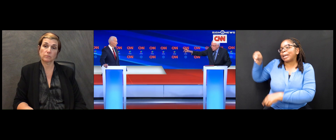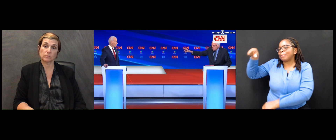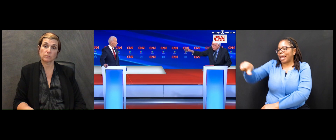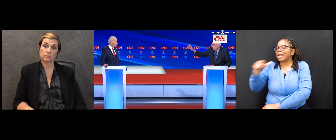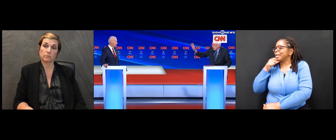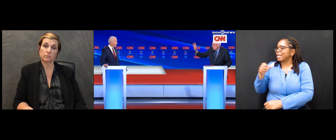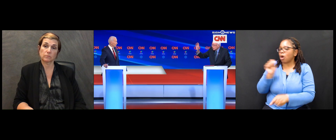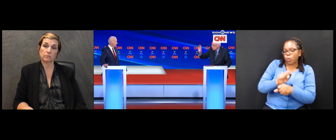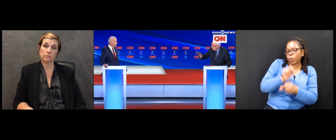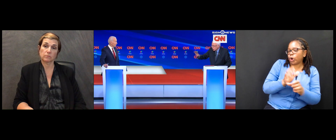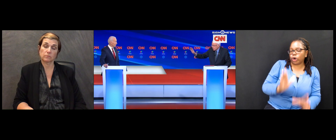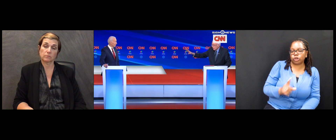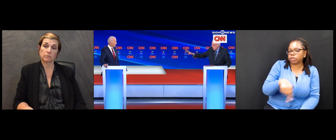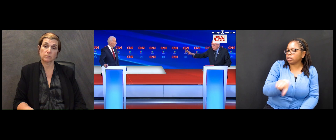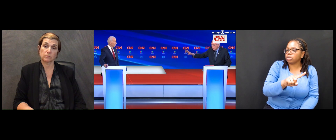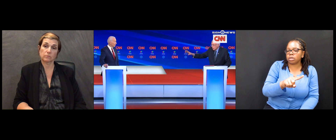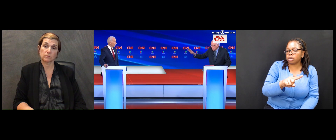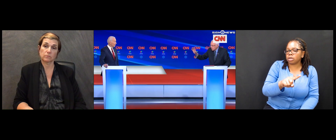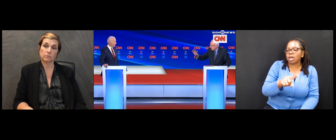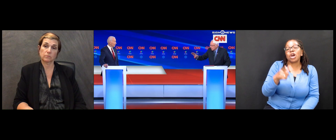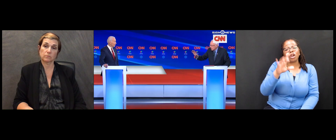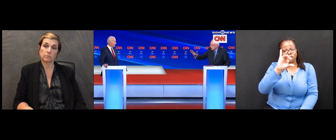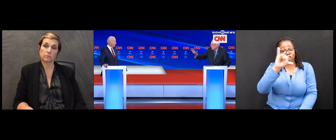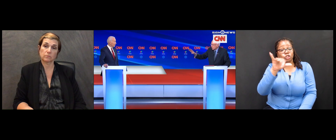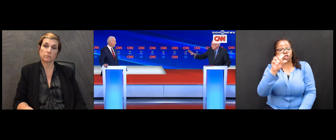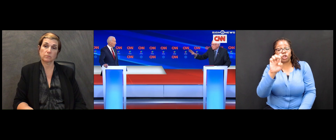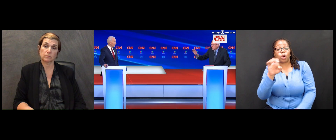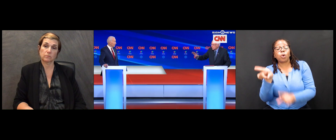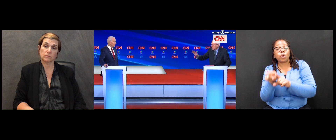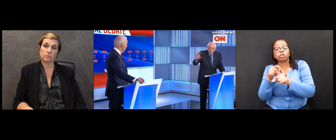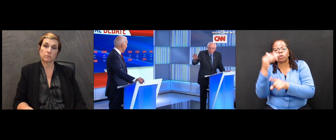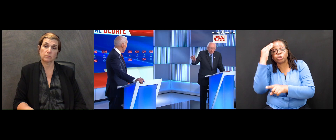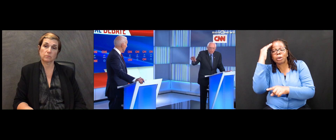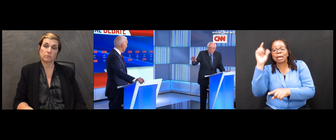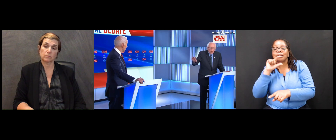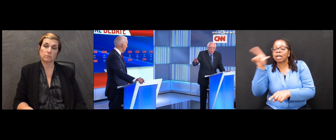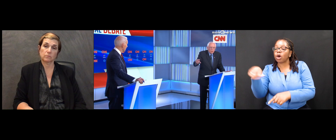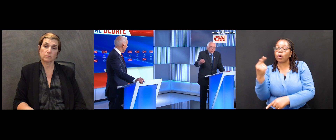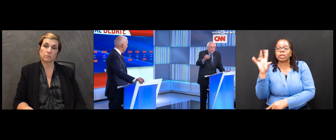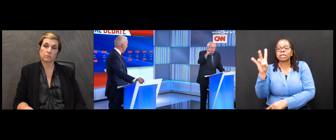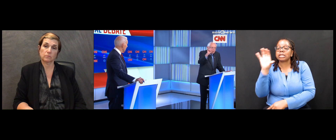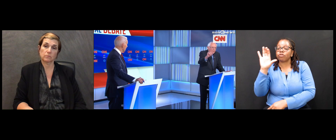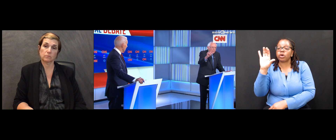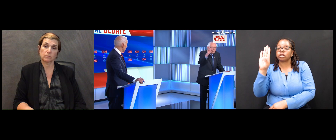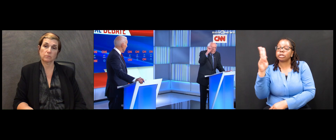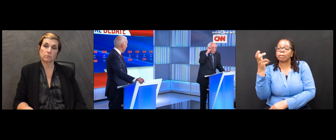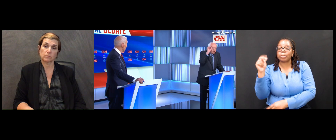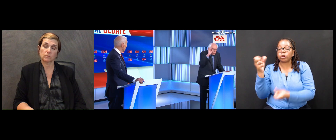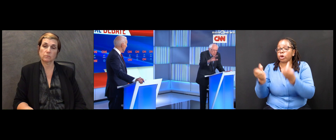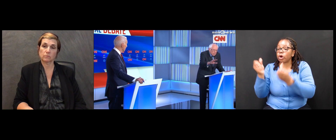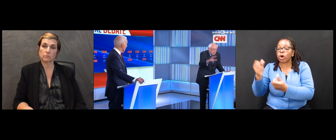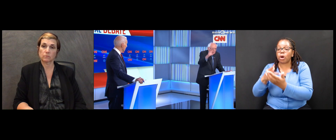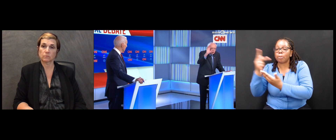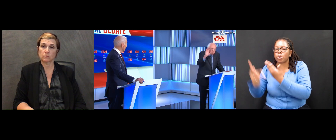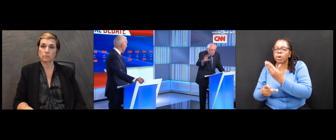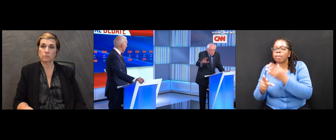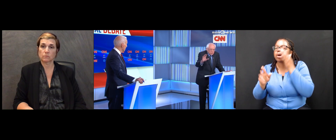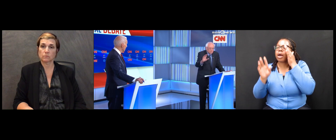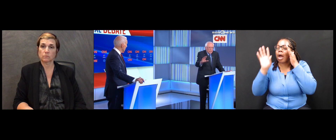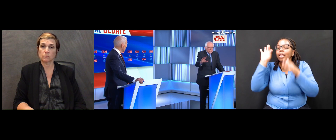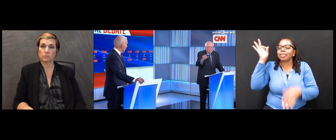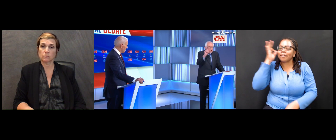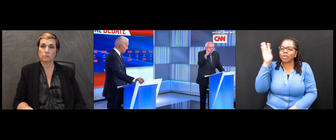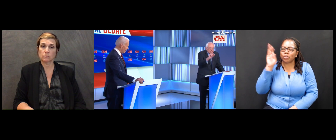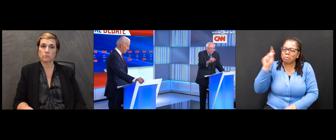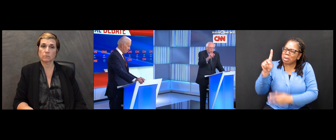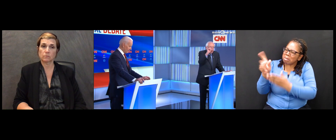other point is, as Joe should know, it wasn't just the $700 billion TARP program. The Fed gave trillions and trillions